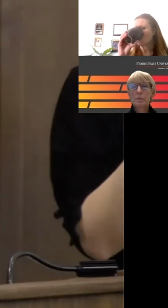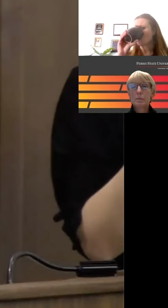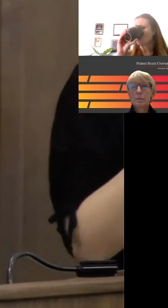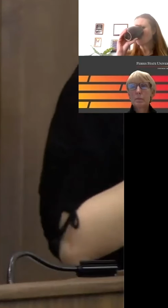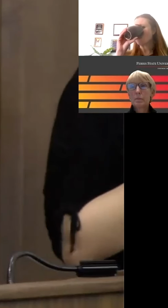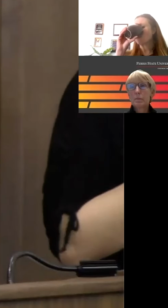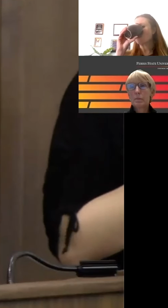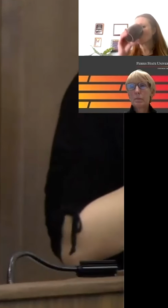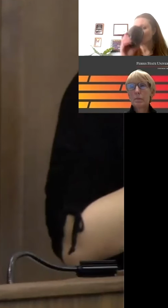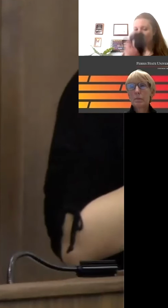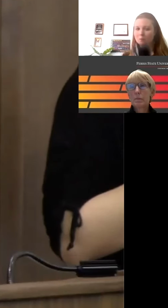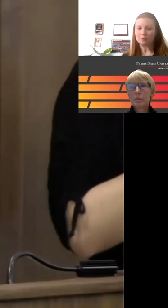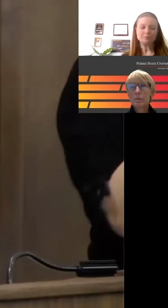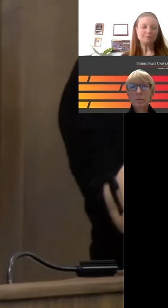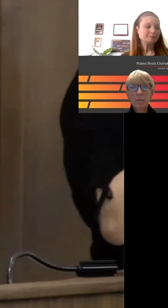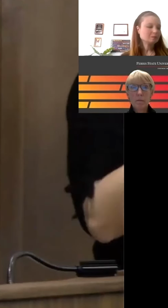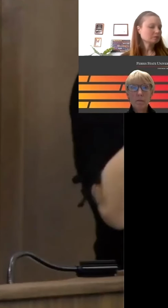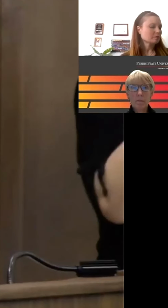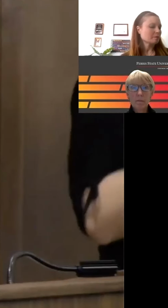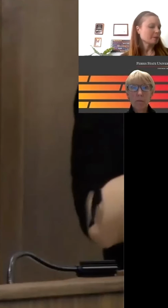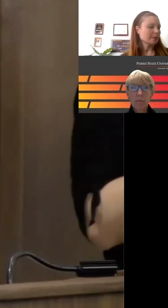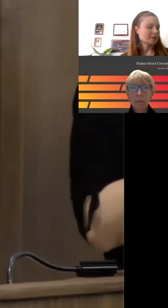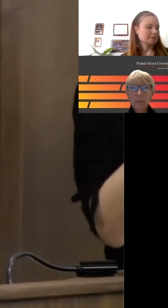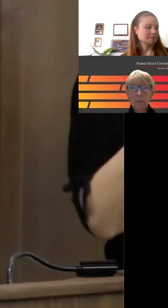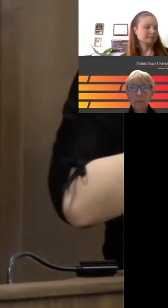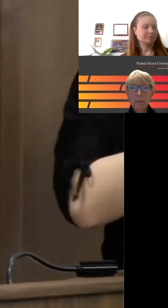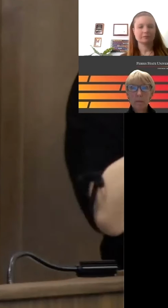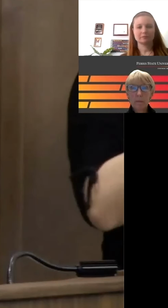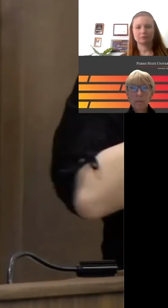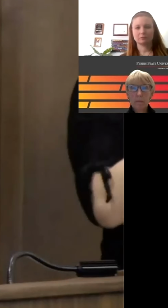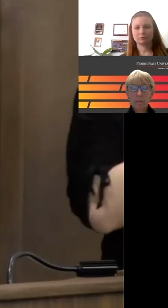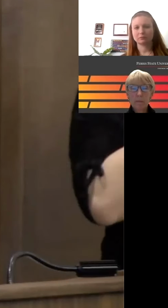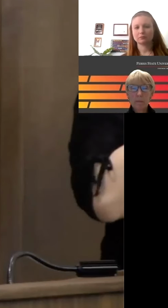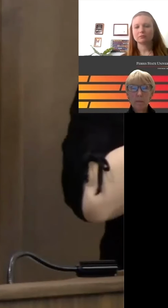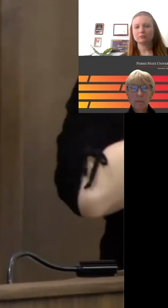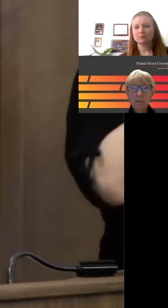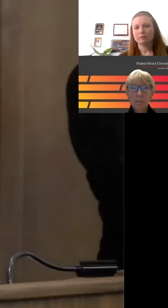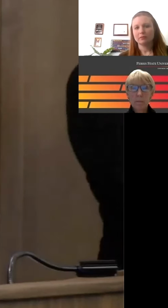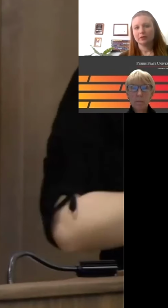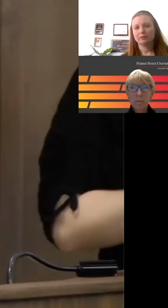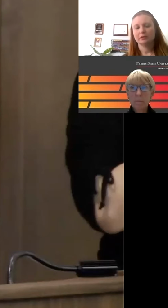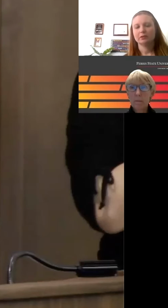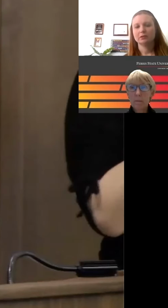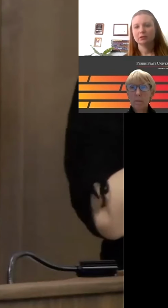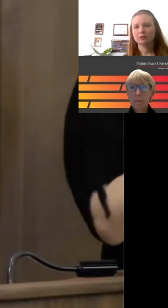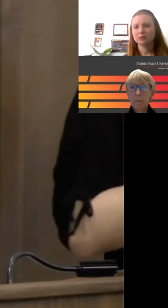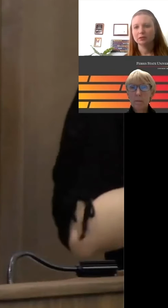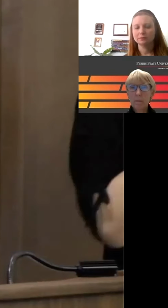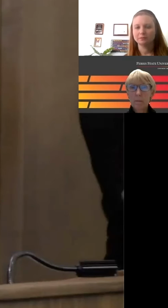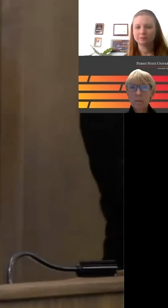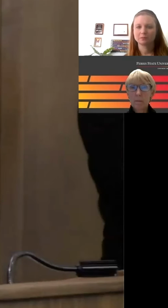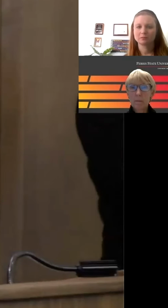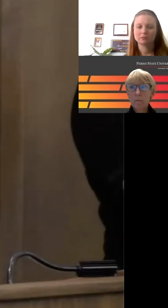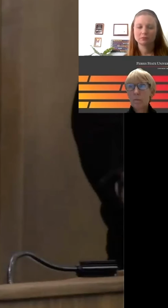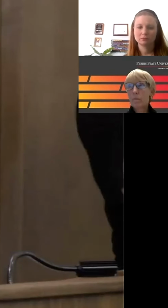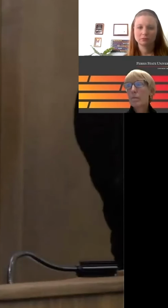These are some of the things that happened during the year that my passage was written. In remembering the viewpoints that people